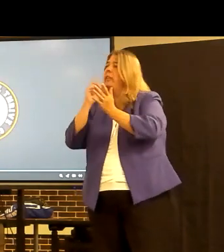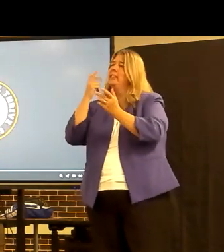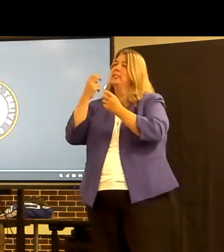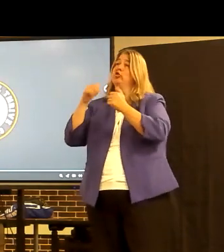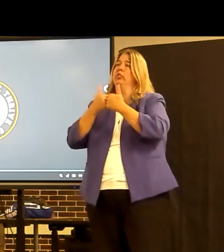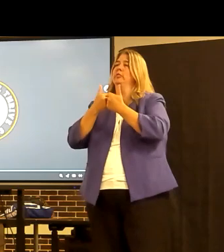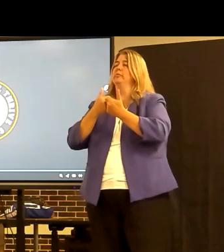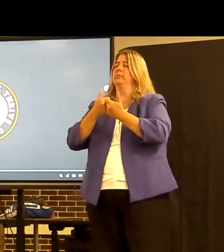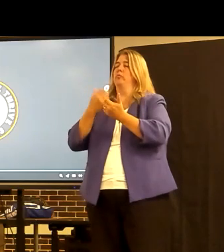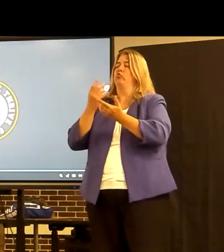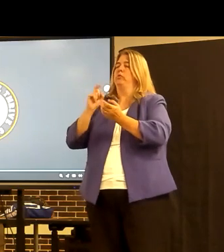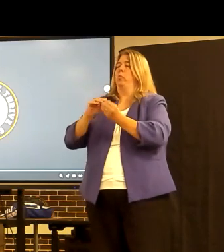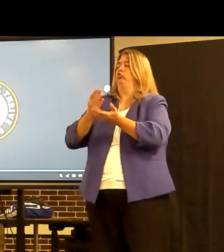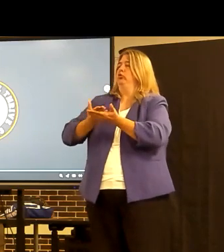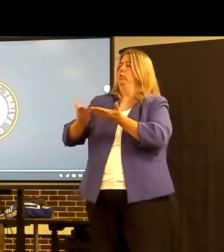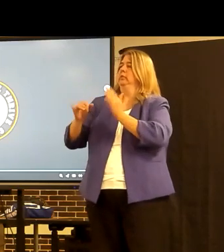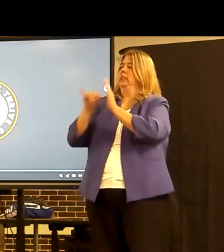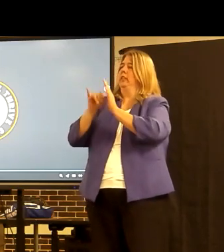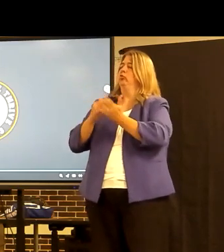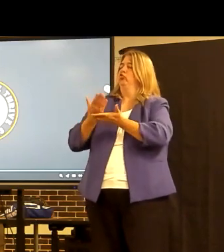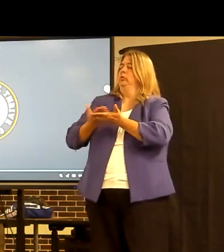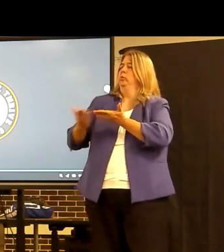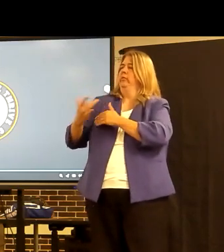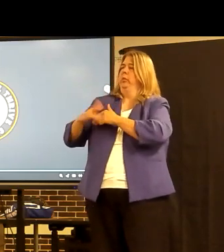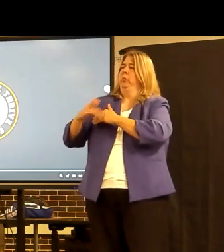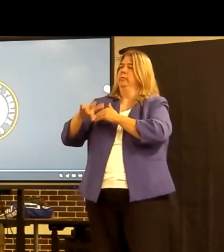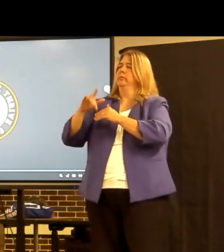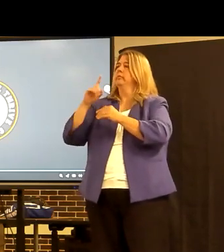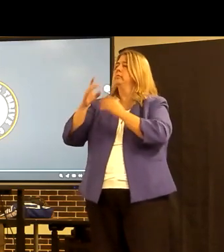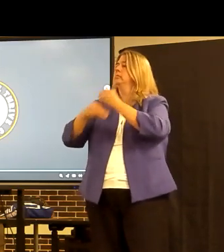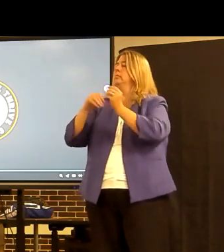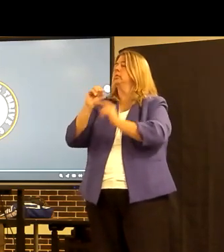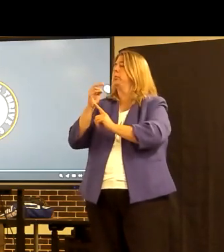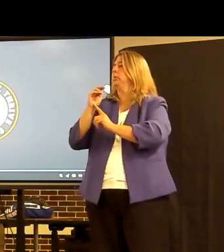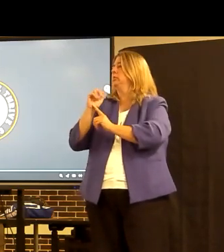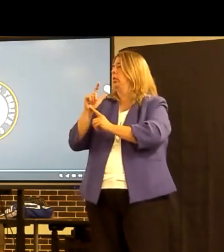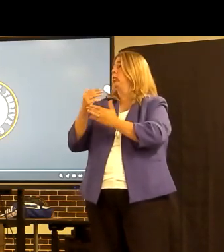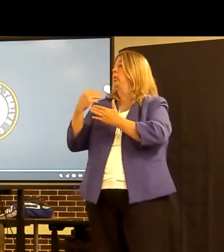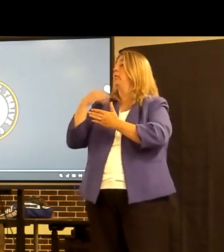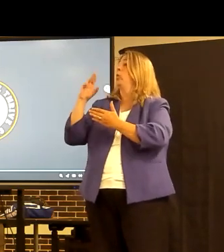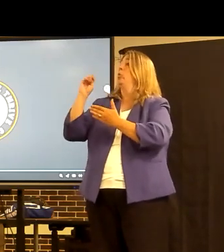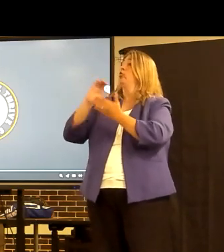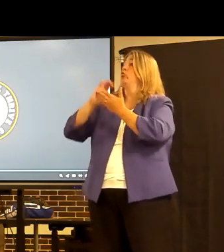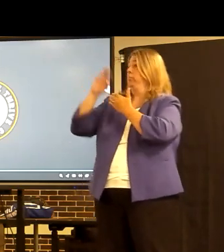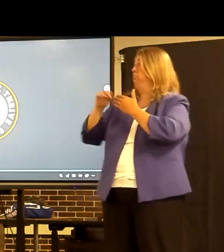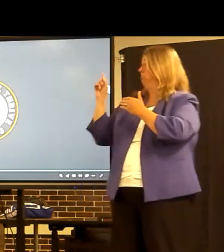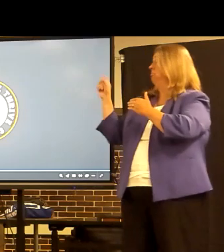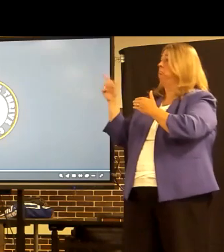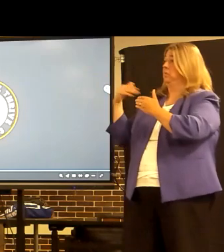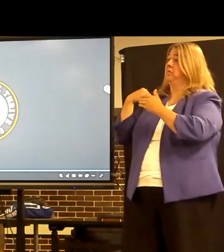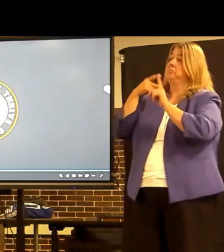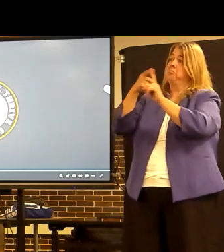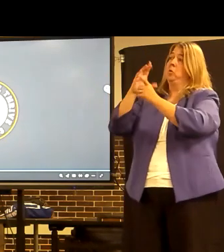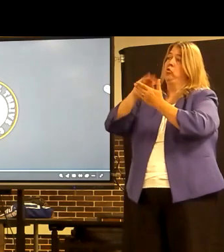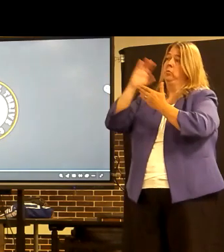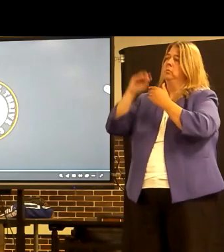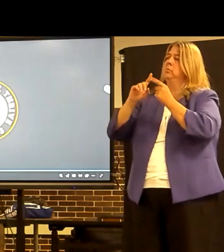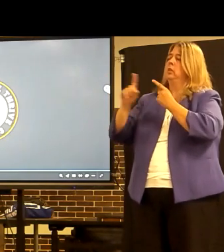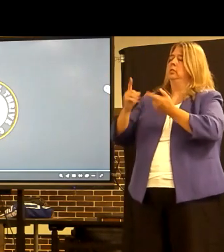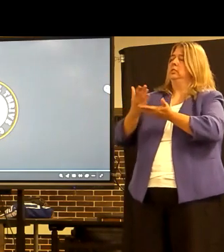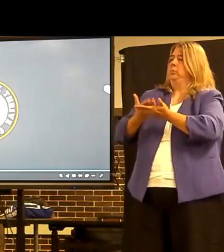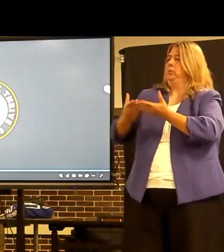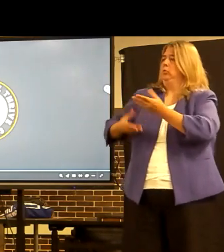in specific skills. And the challenge, of course, is where we need to identify those additional